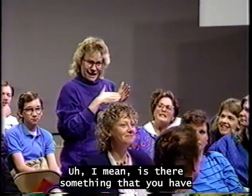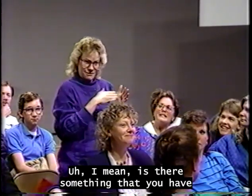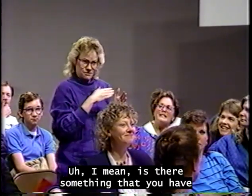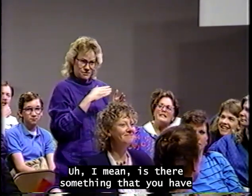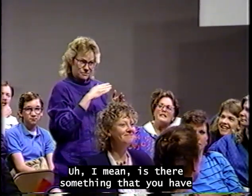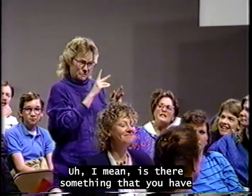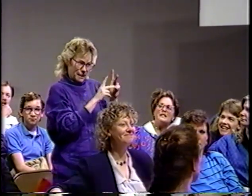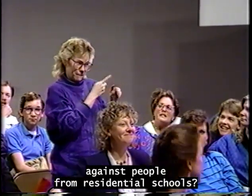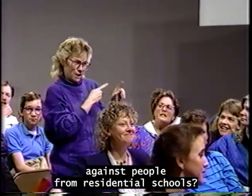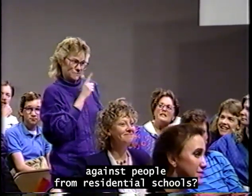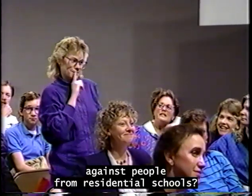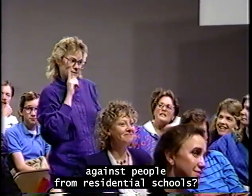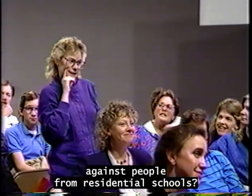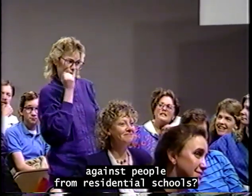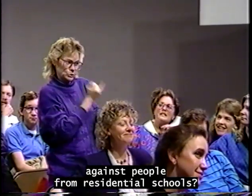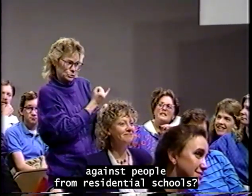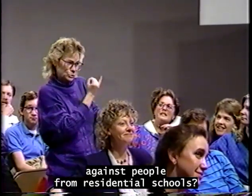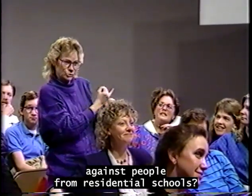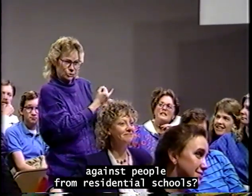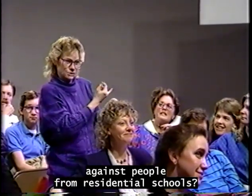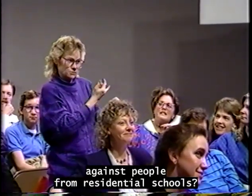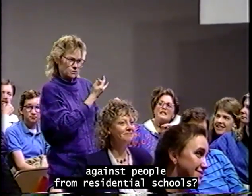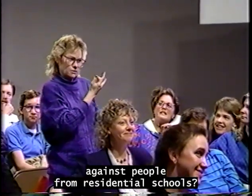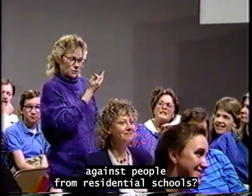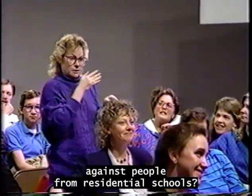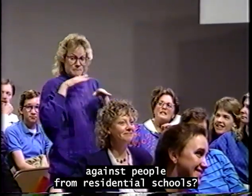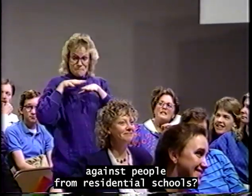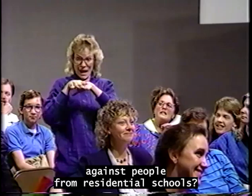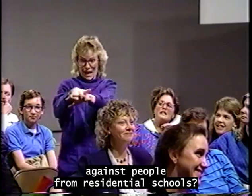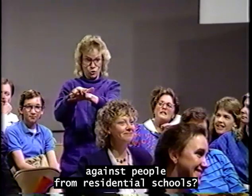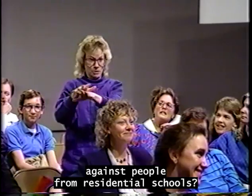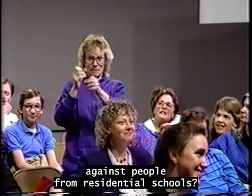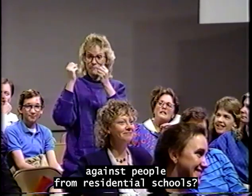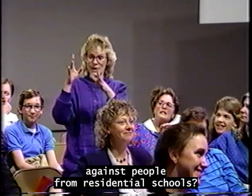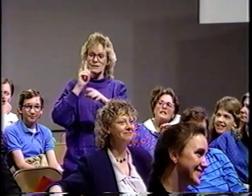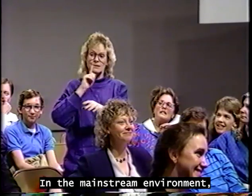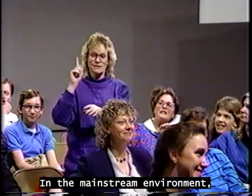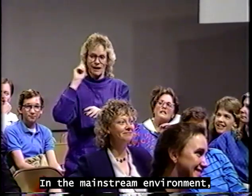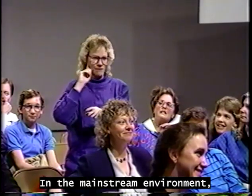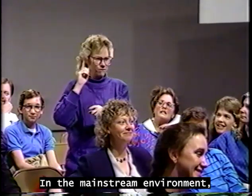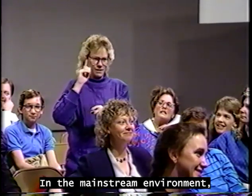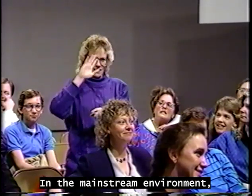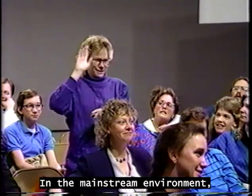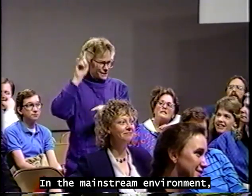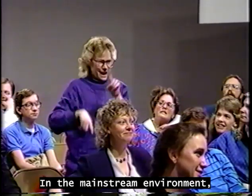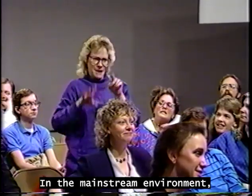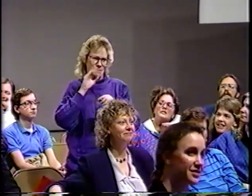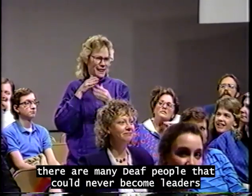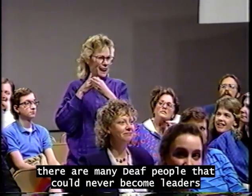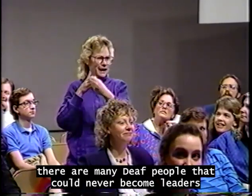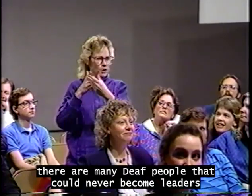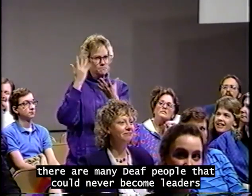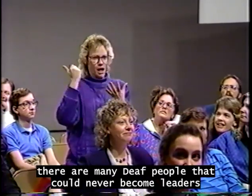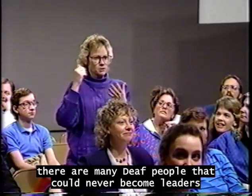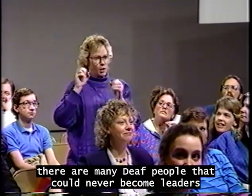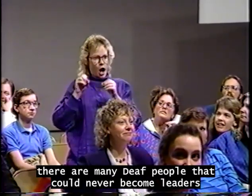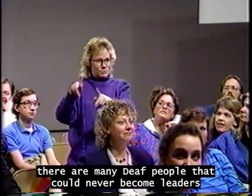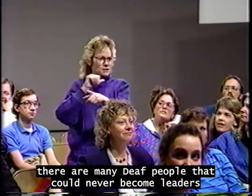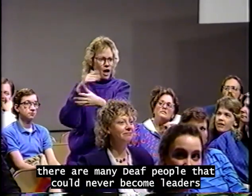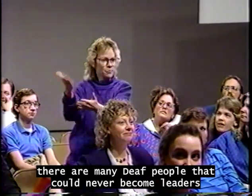is this something that you have against people from residential schools? In the mainstream environment, there are many deaf people that could never become